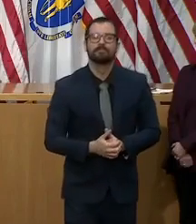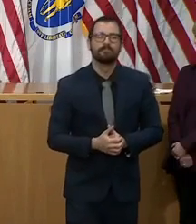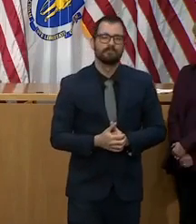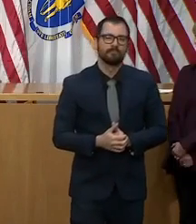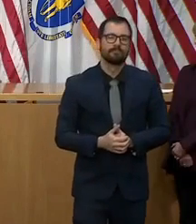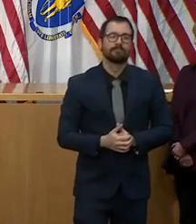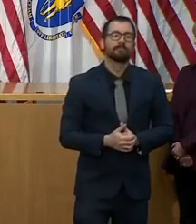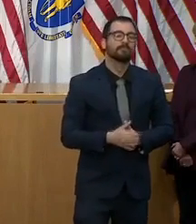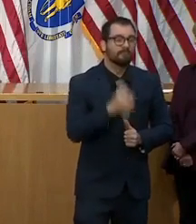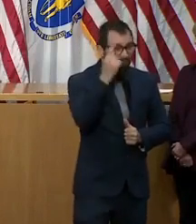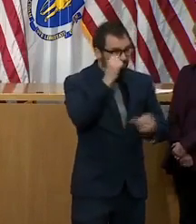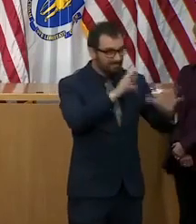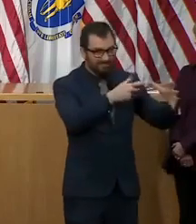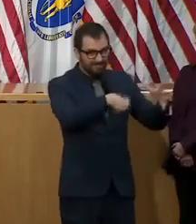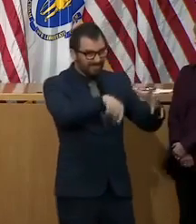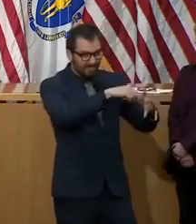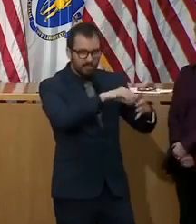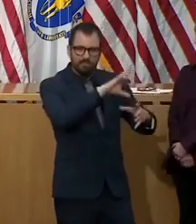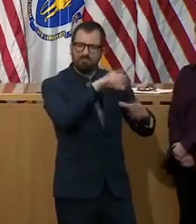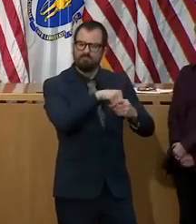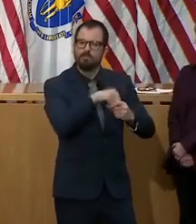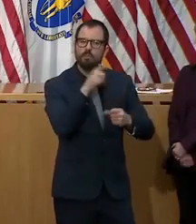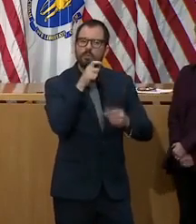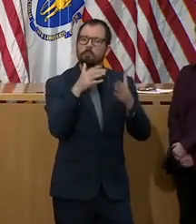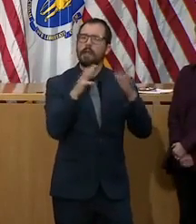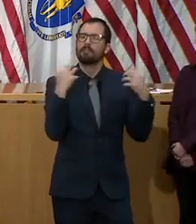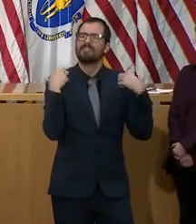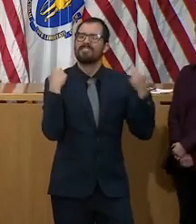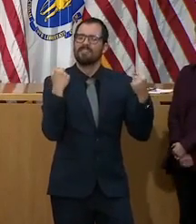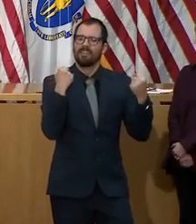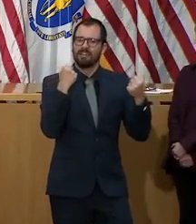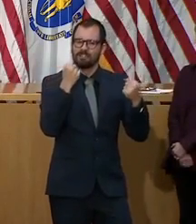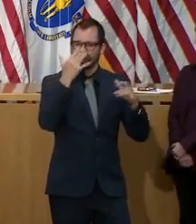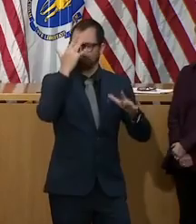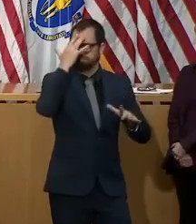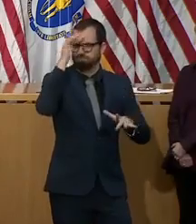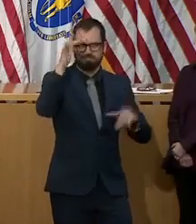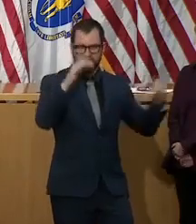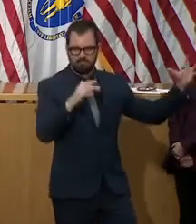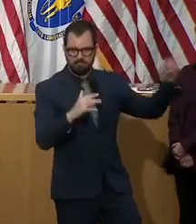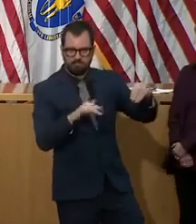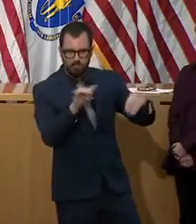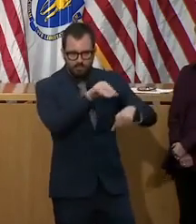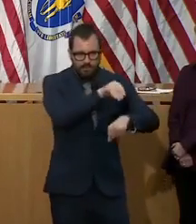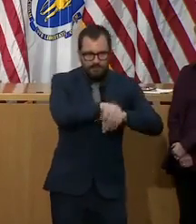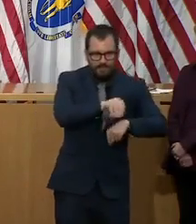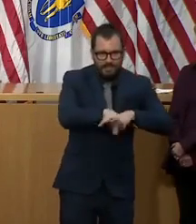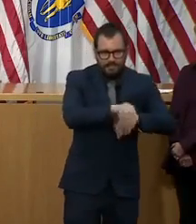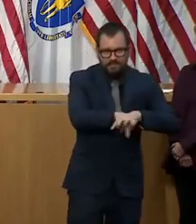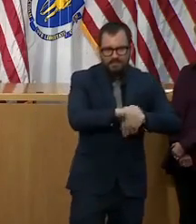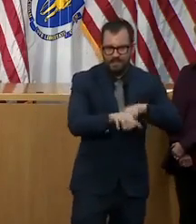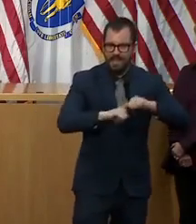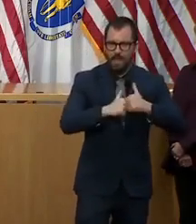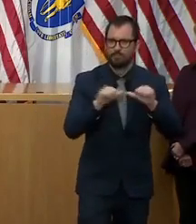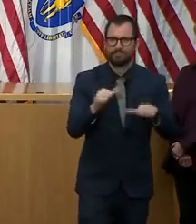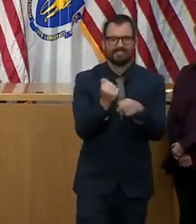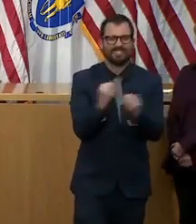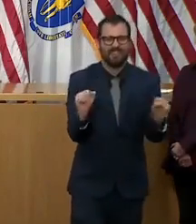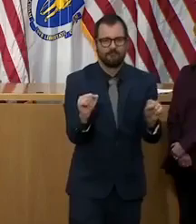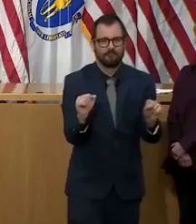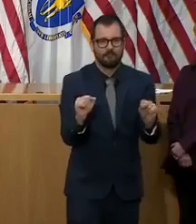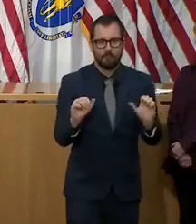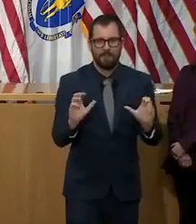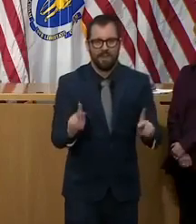fighting and responding to the health needs of our communities during this phase of